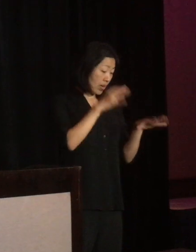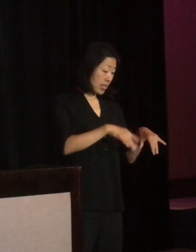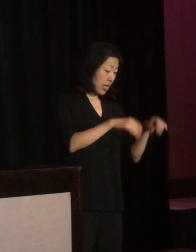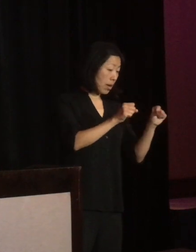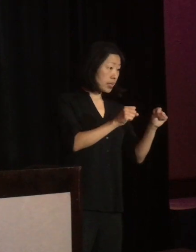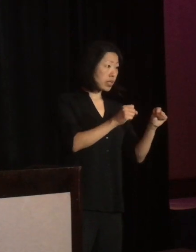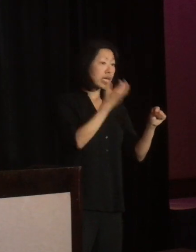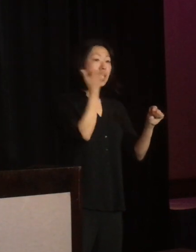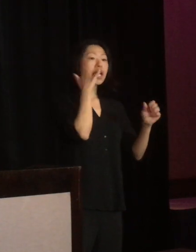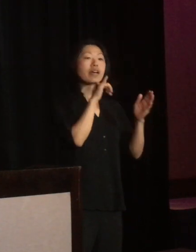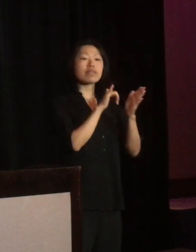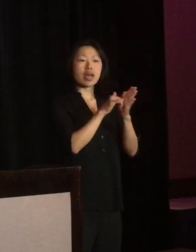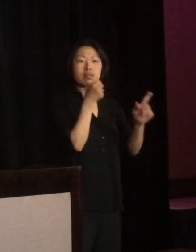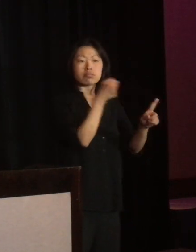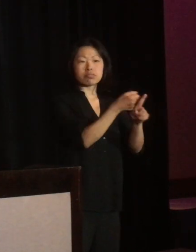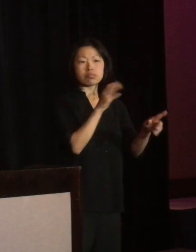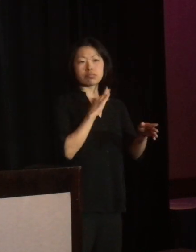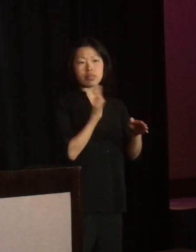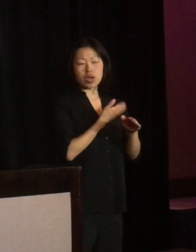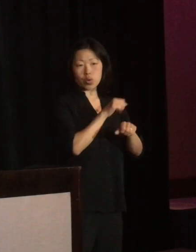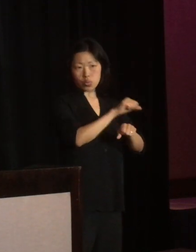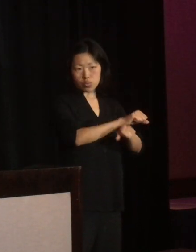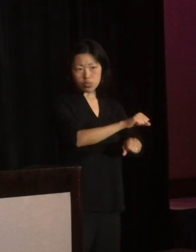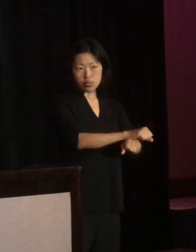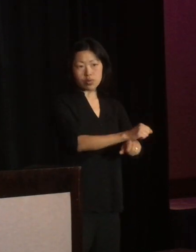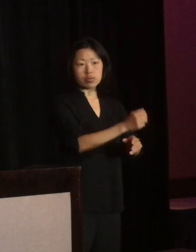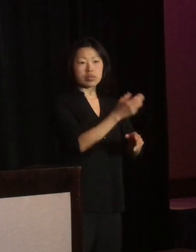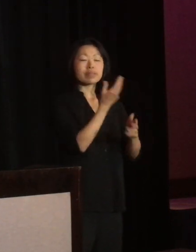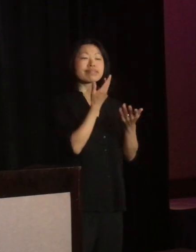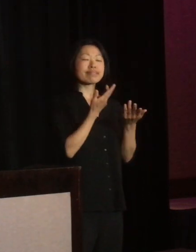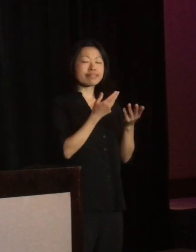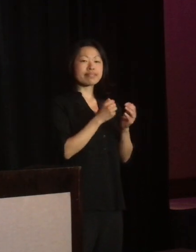to help add to the work that we're doing. And we have